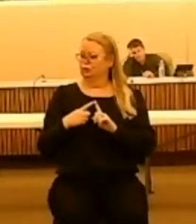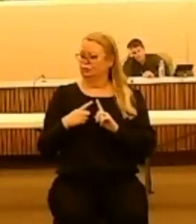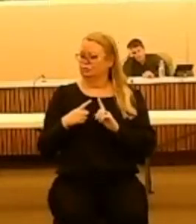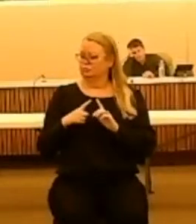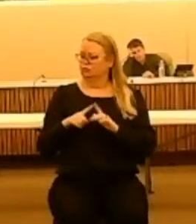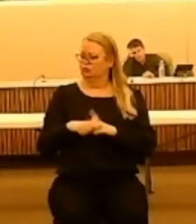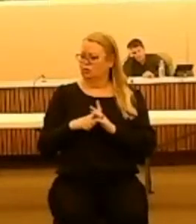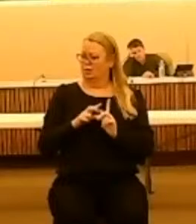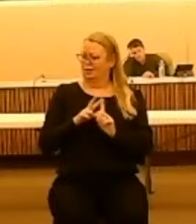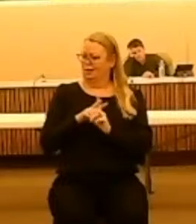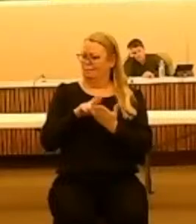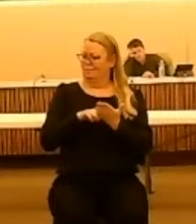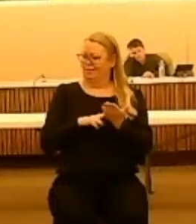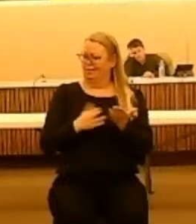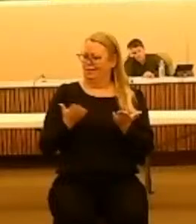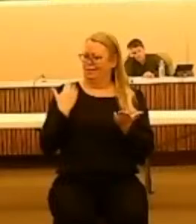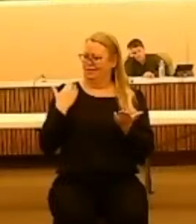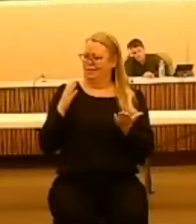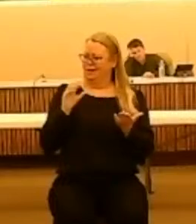October, November?